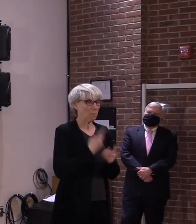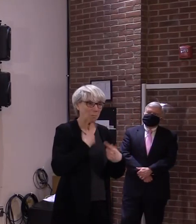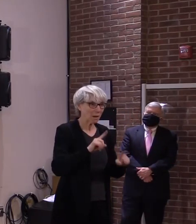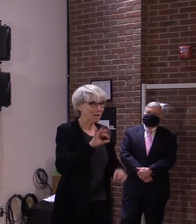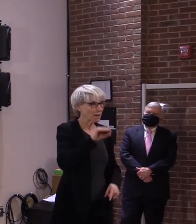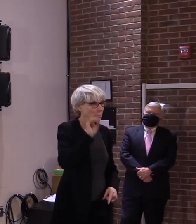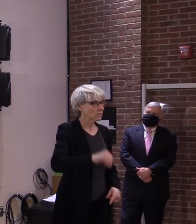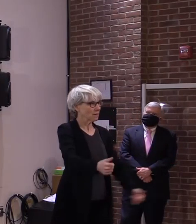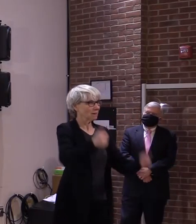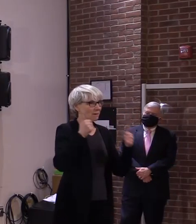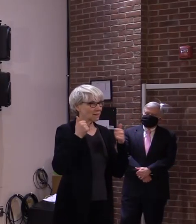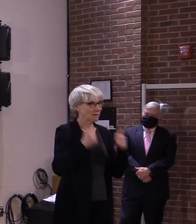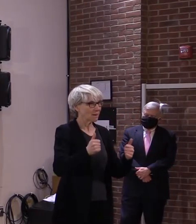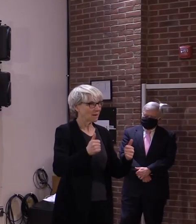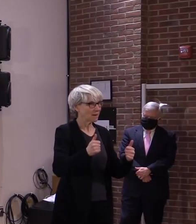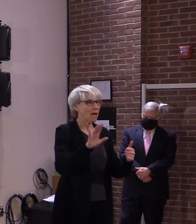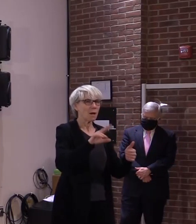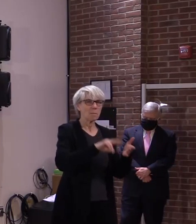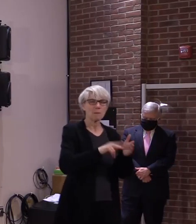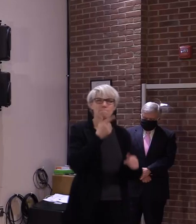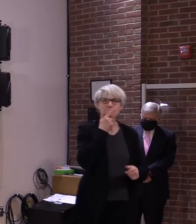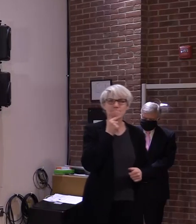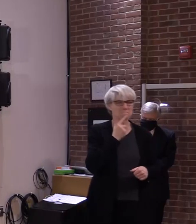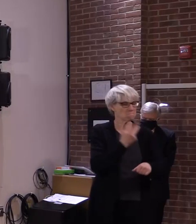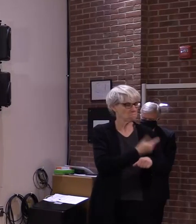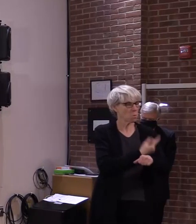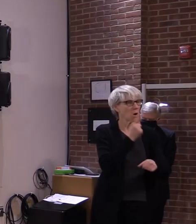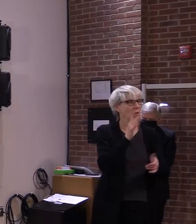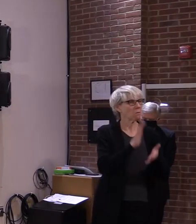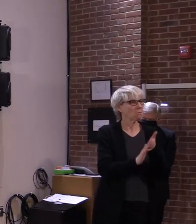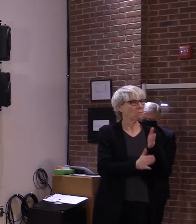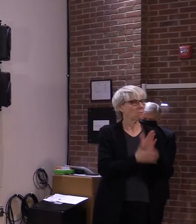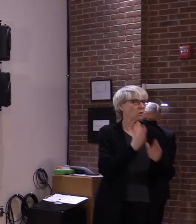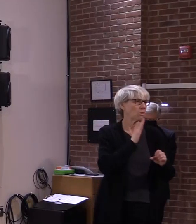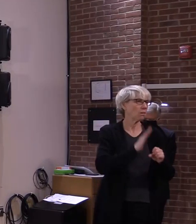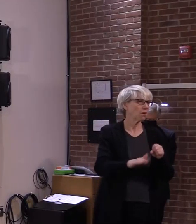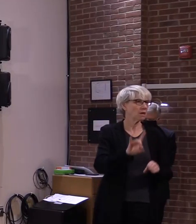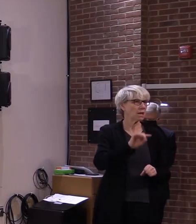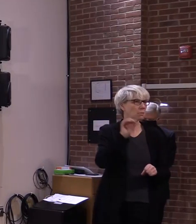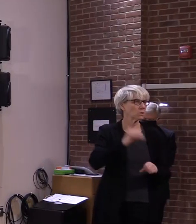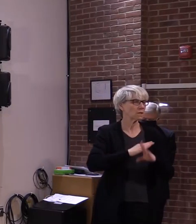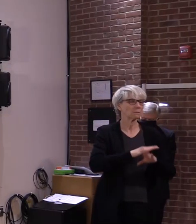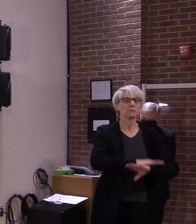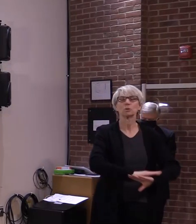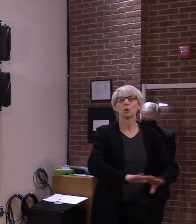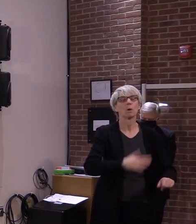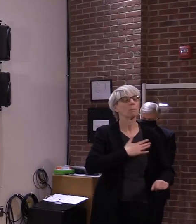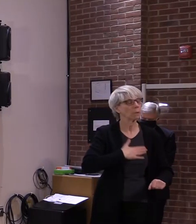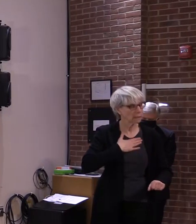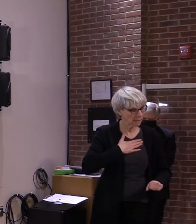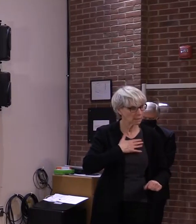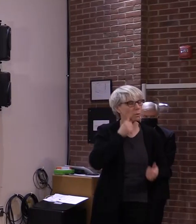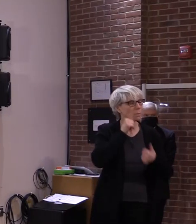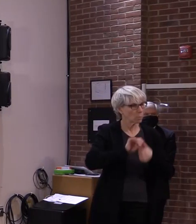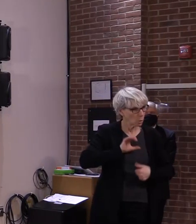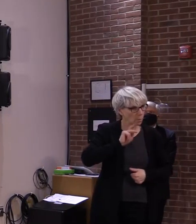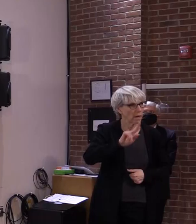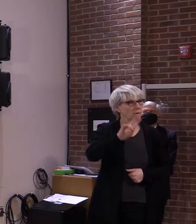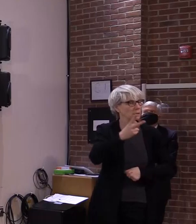those drugs is sufficient. This study also gives us some insight into the question of virus transmission